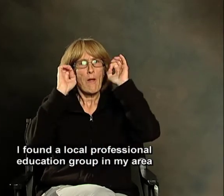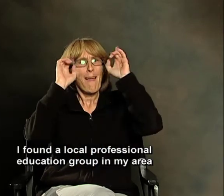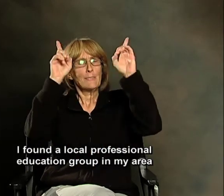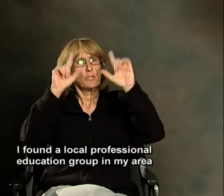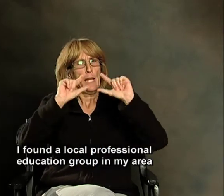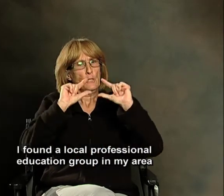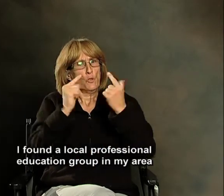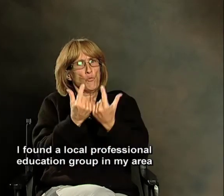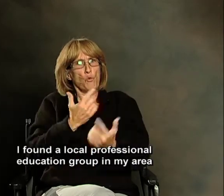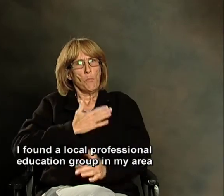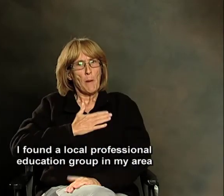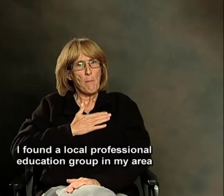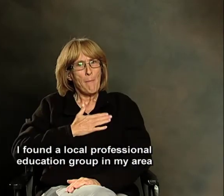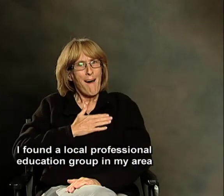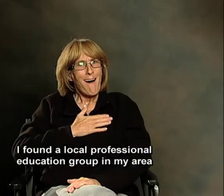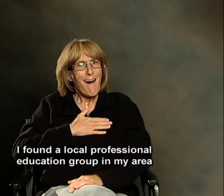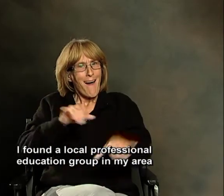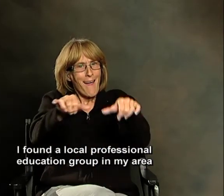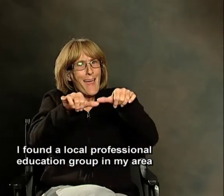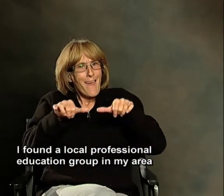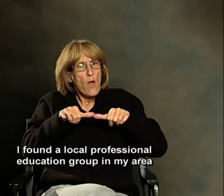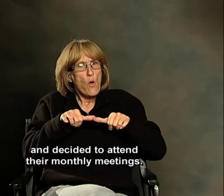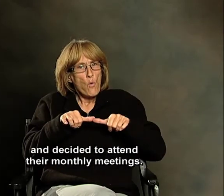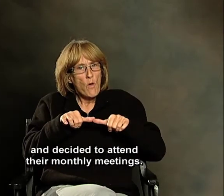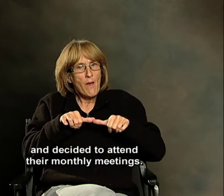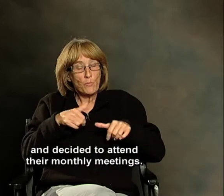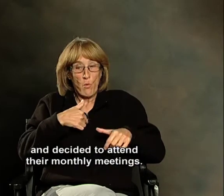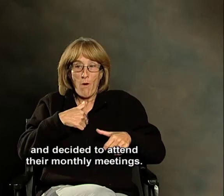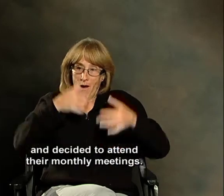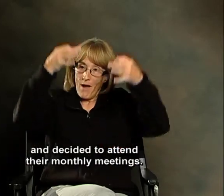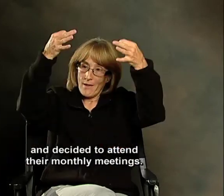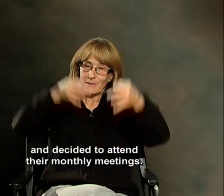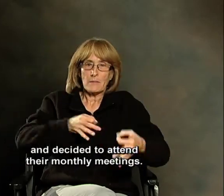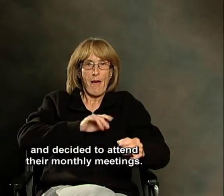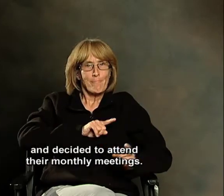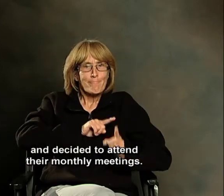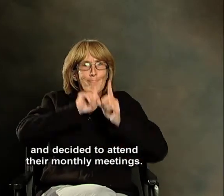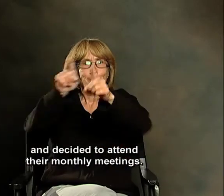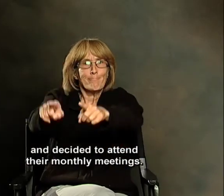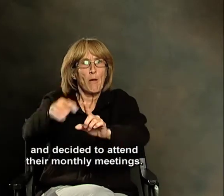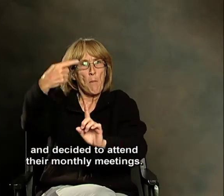in my area, and I decided to attend their monthly meetings.